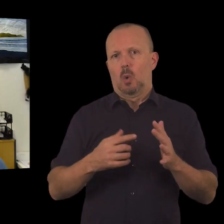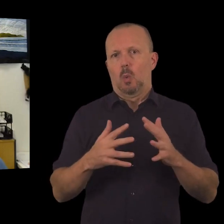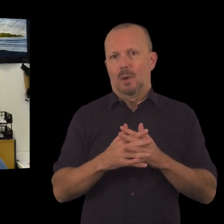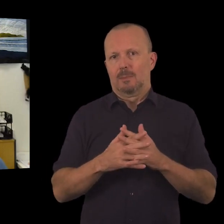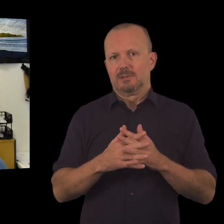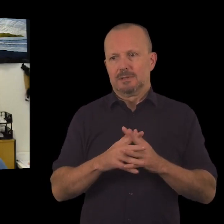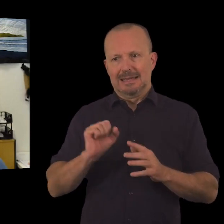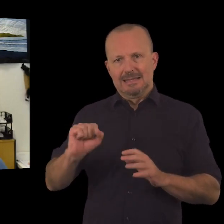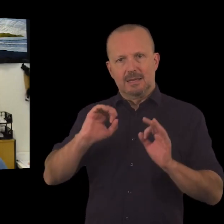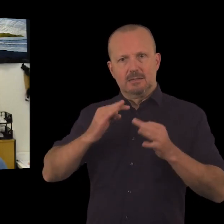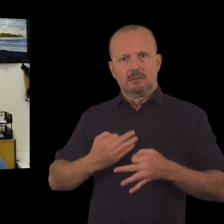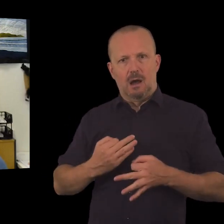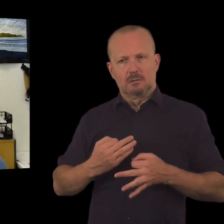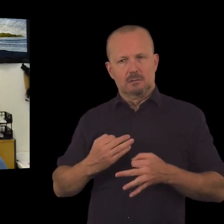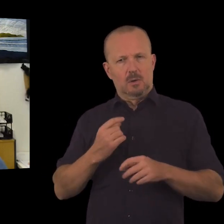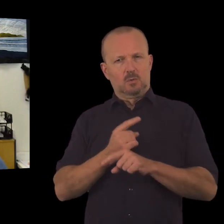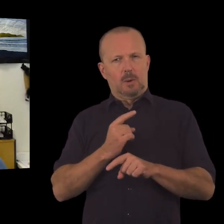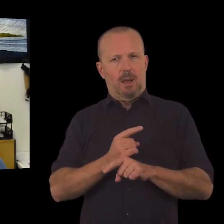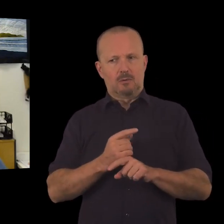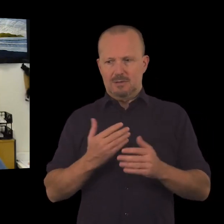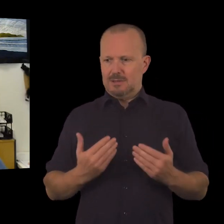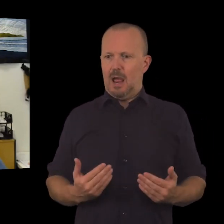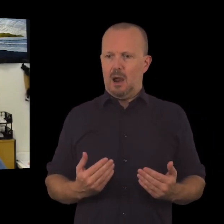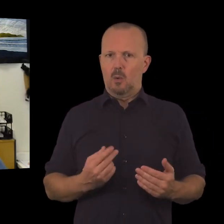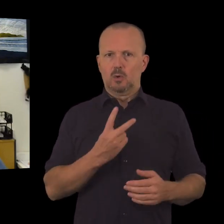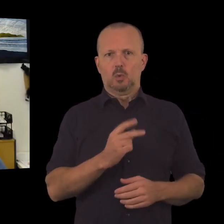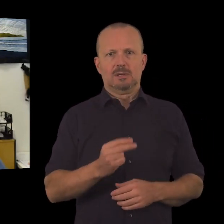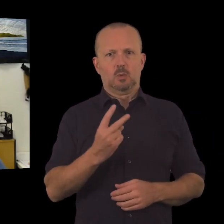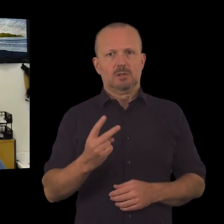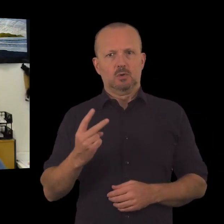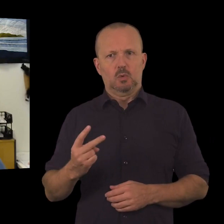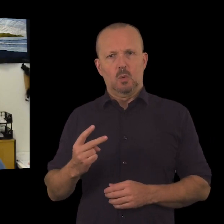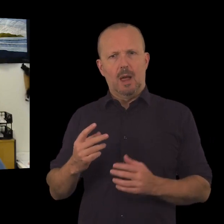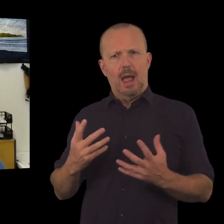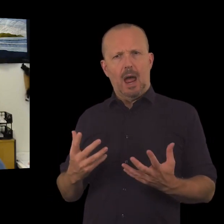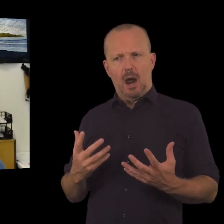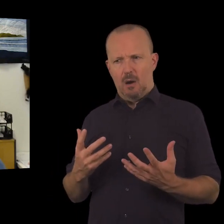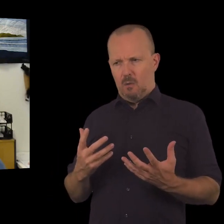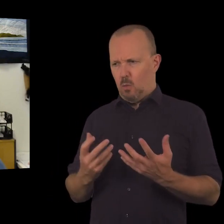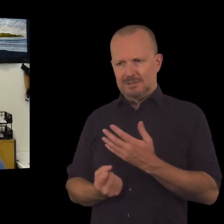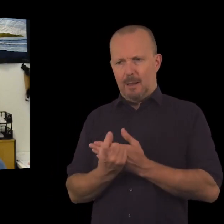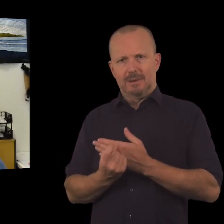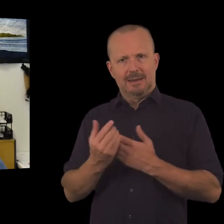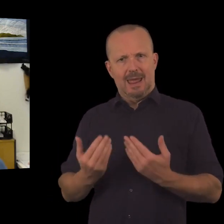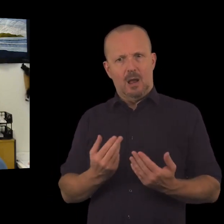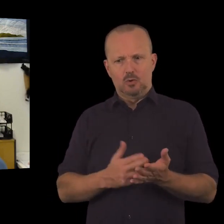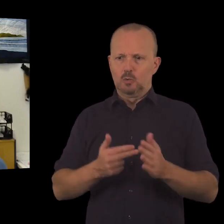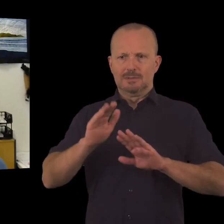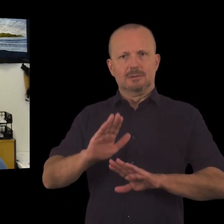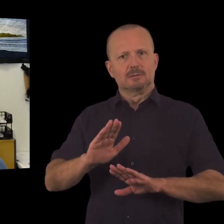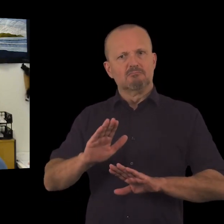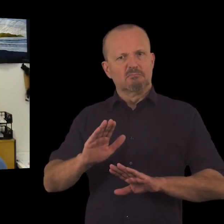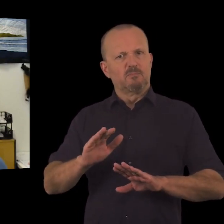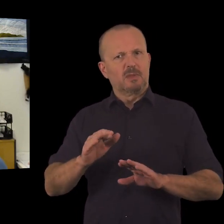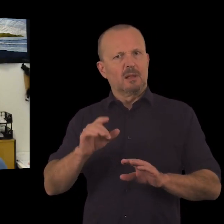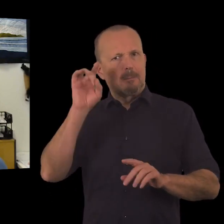all-encompassing picture where we are in the history of Aotearoa, in our place in the Pacific, our place in time